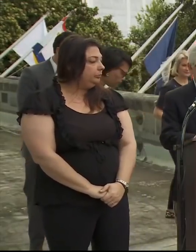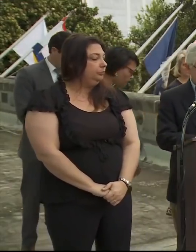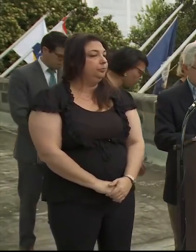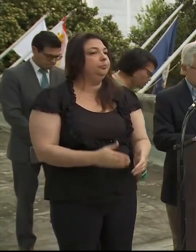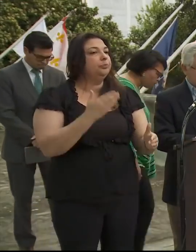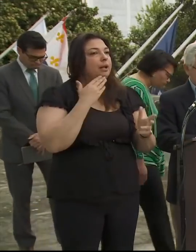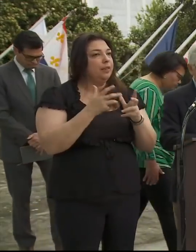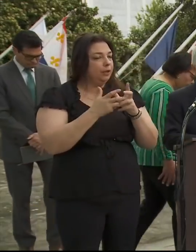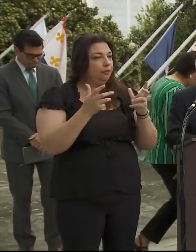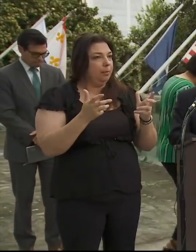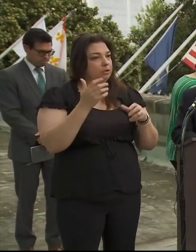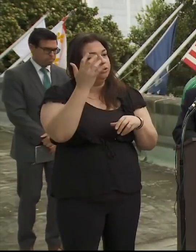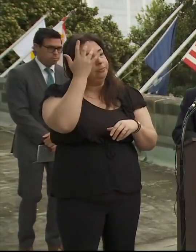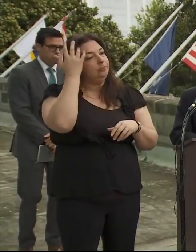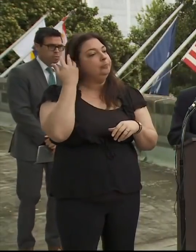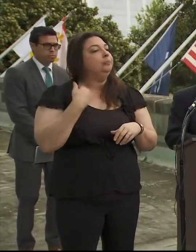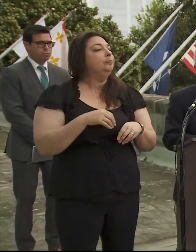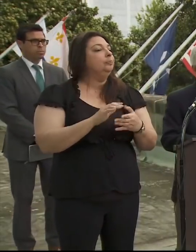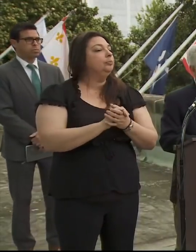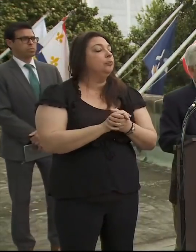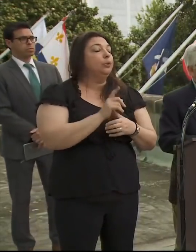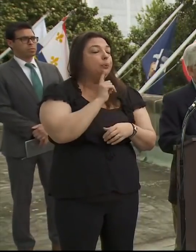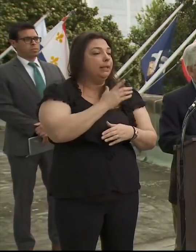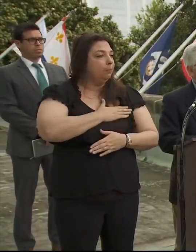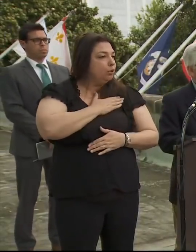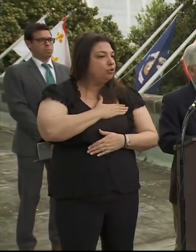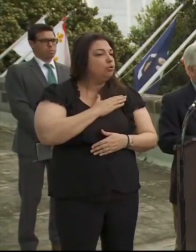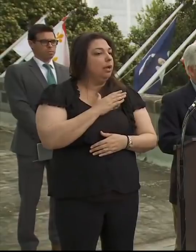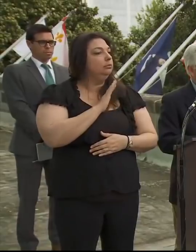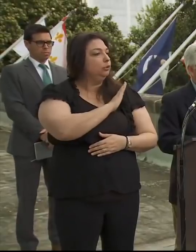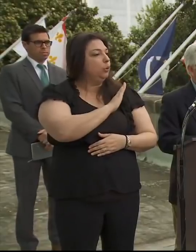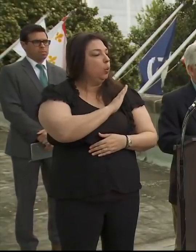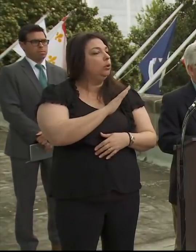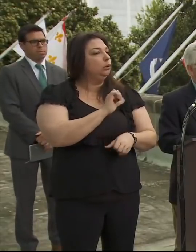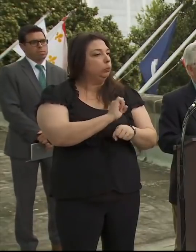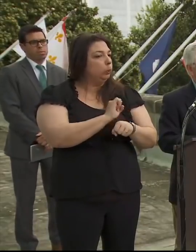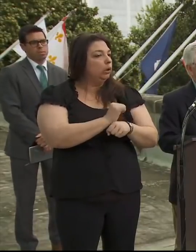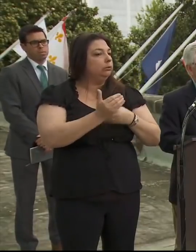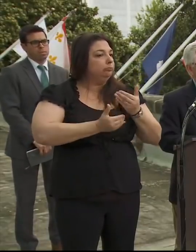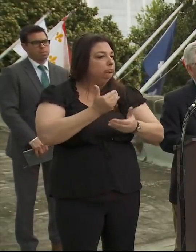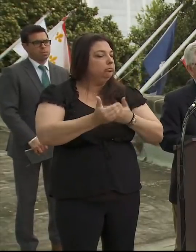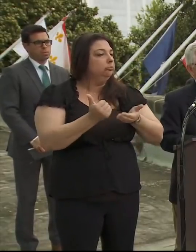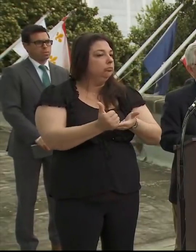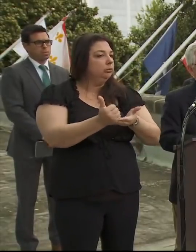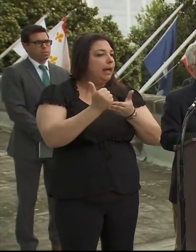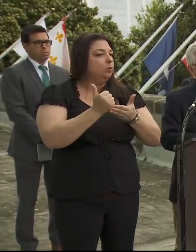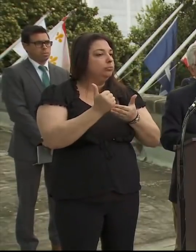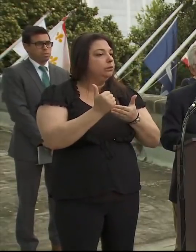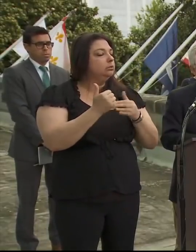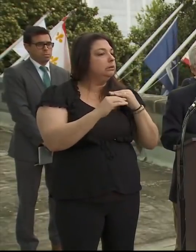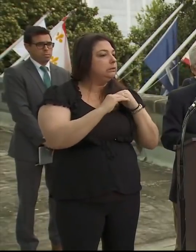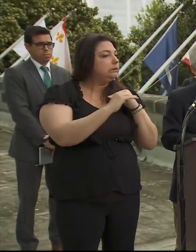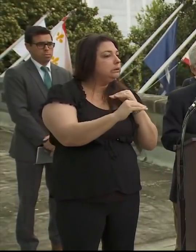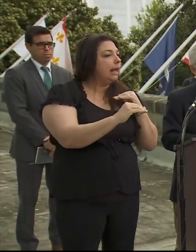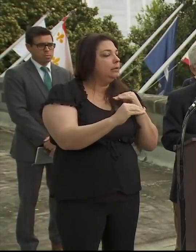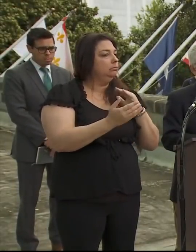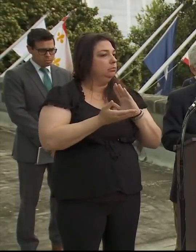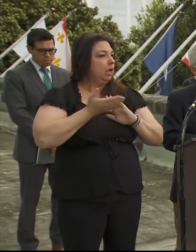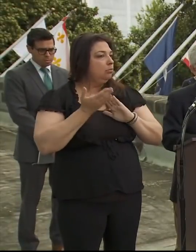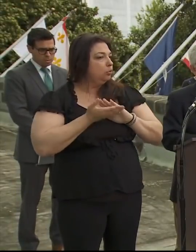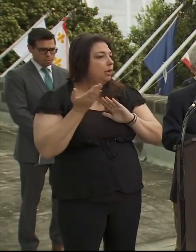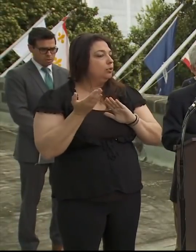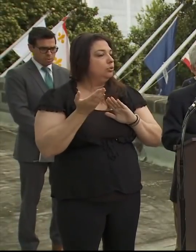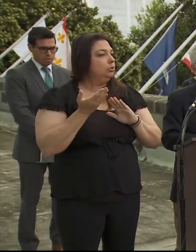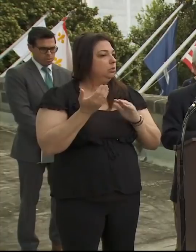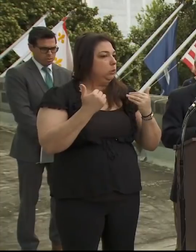Thank you very much, Mayor. We deeply appreciate the steps that you're taking to help us sustain as much of the operations that